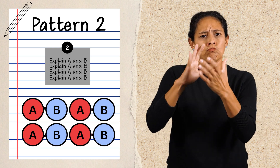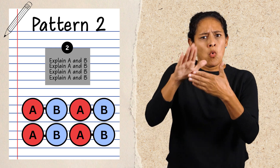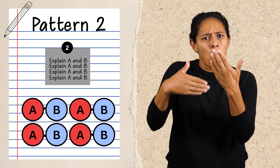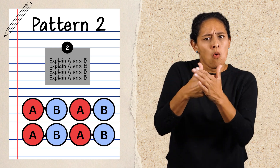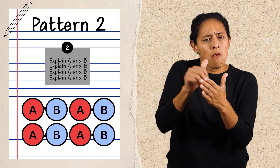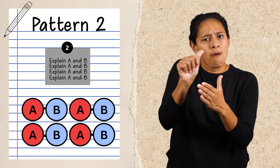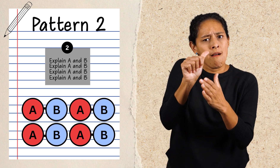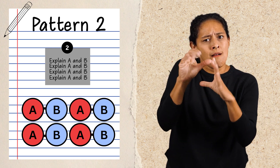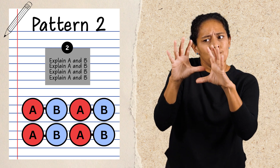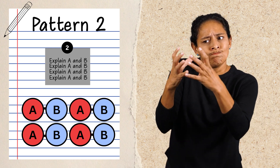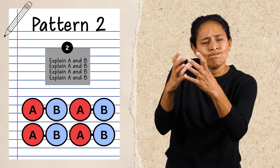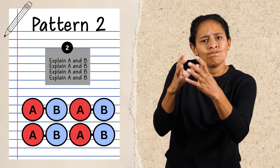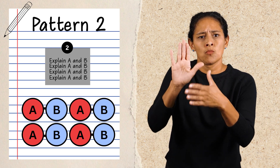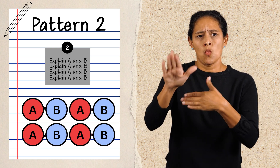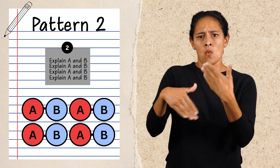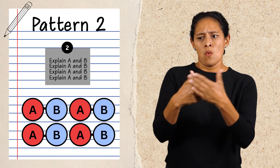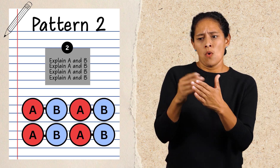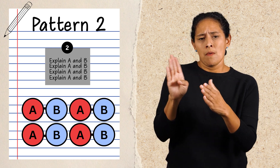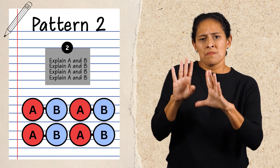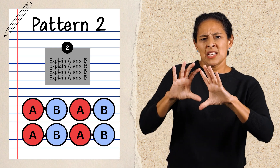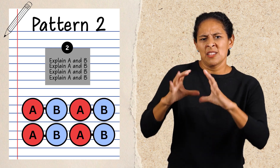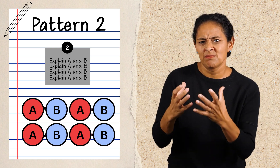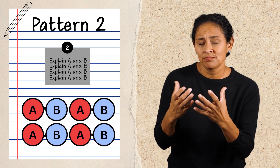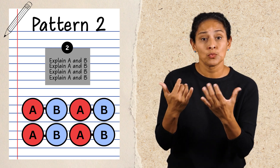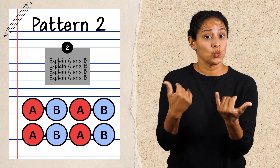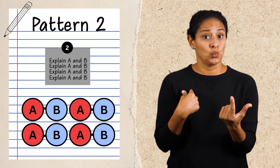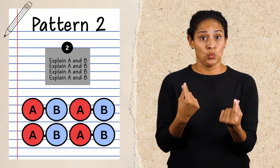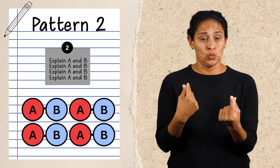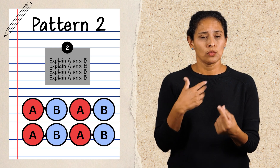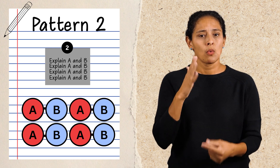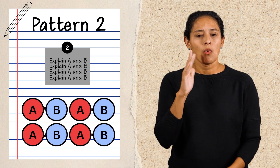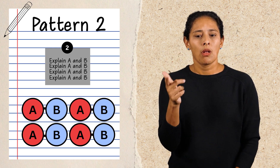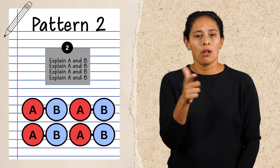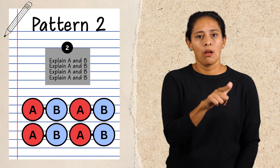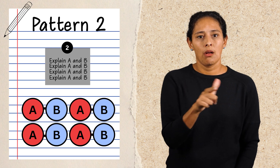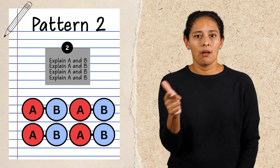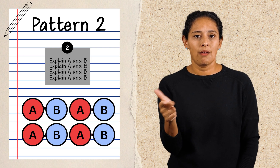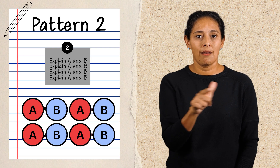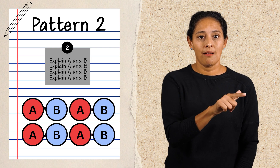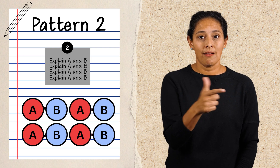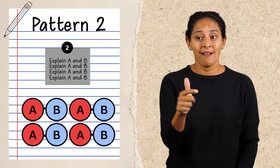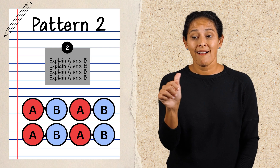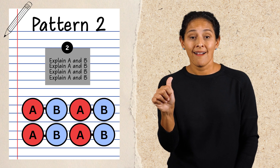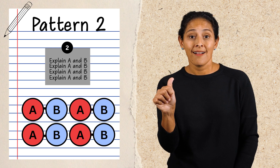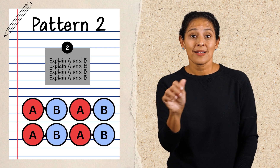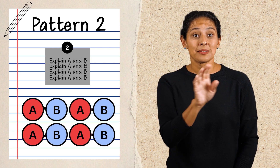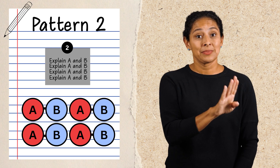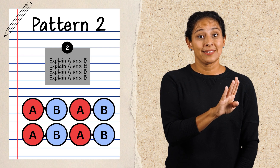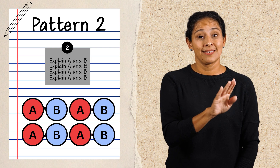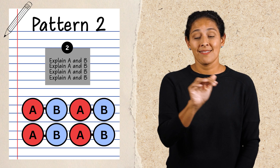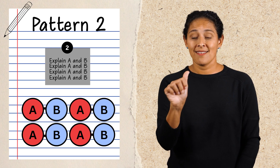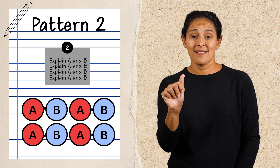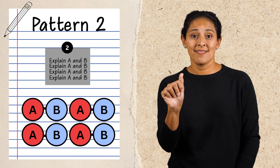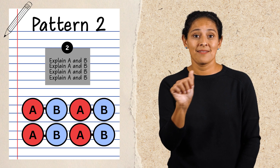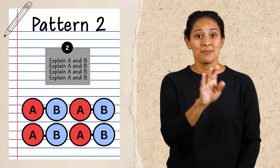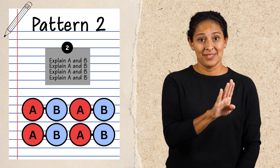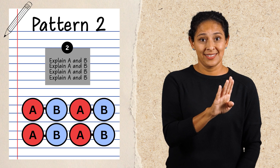Instead of all of A and then all of B, I will alternate and switch between A and B.